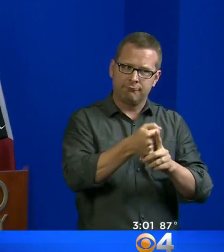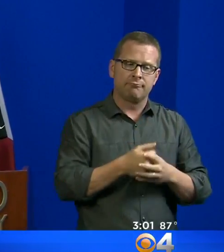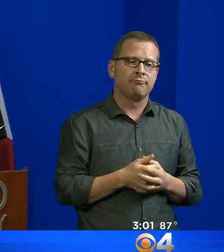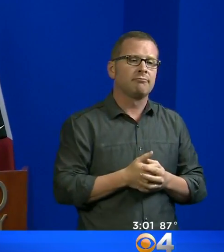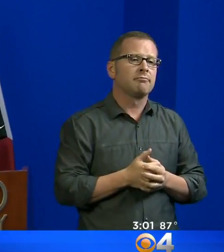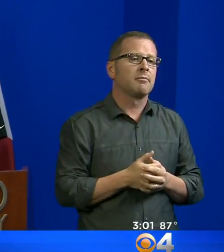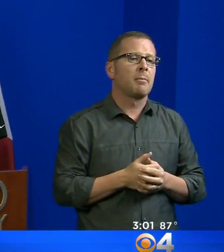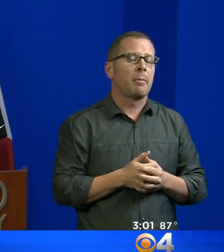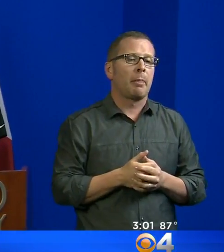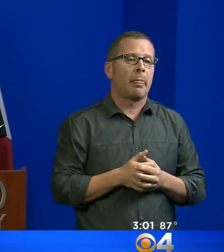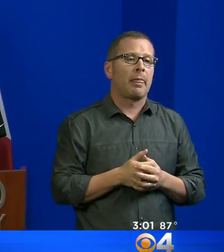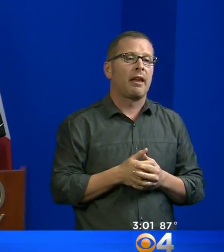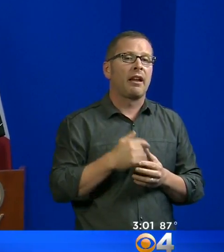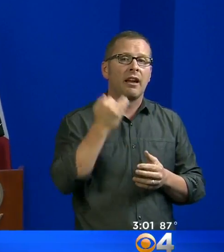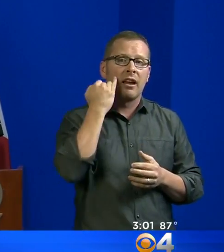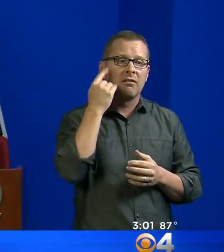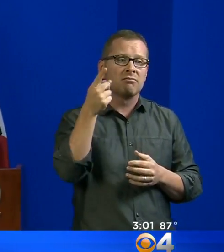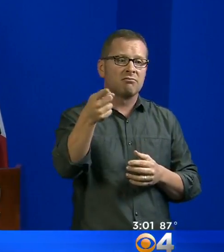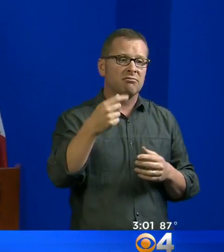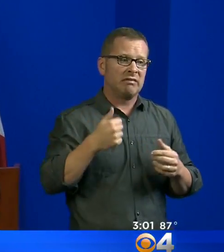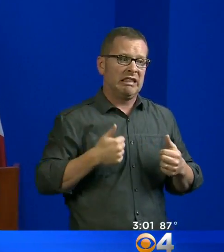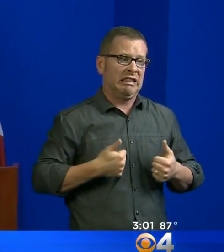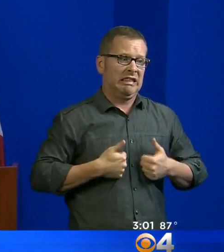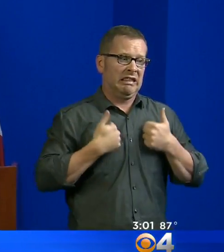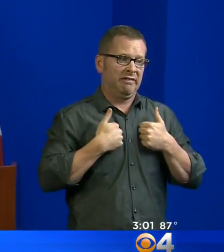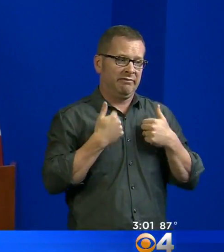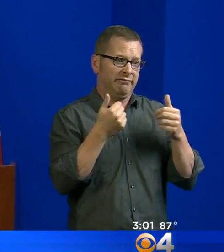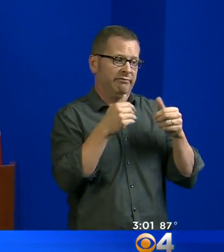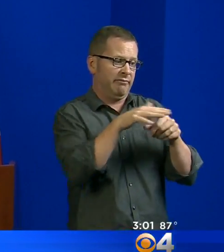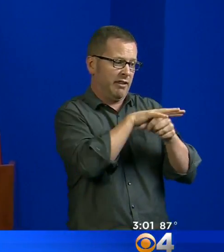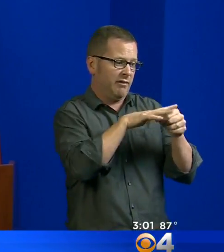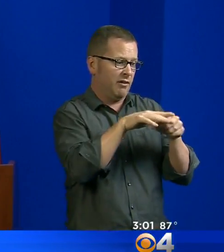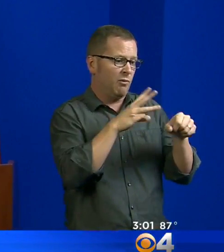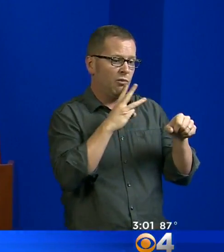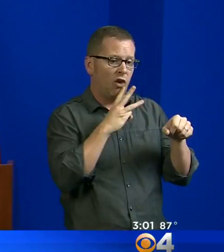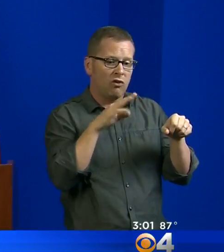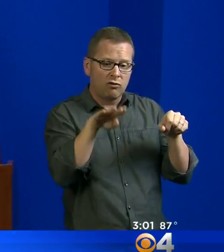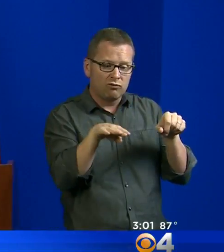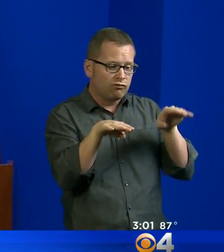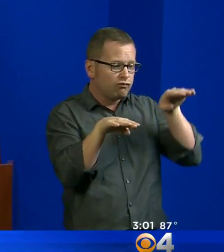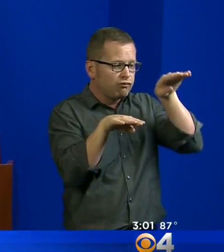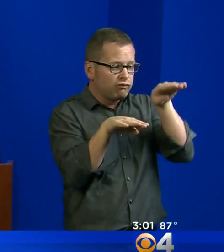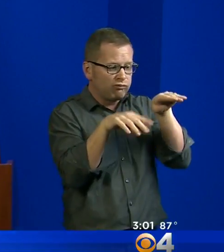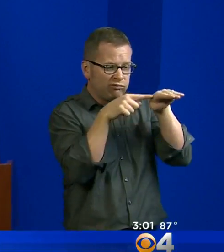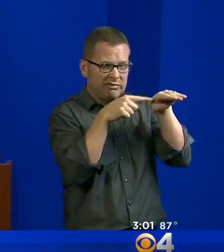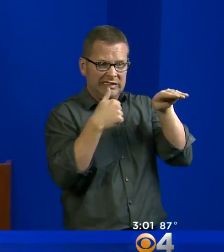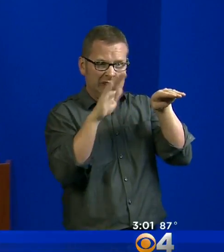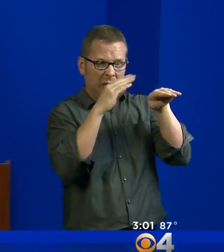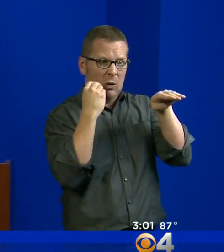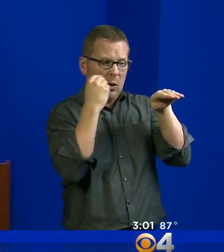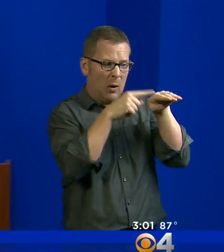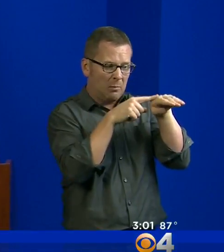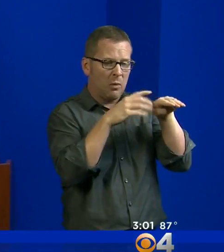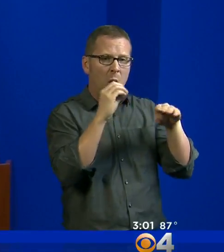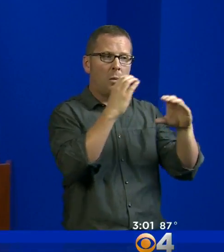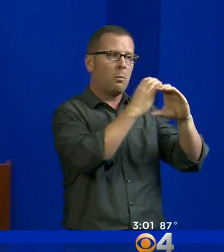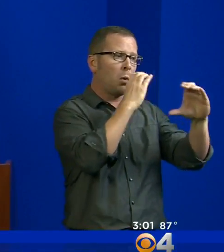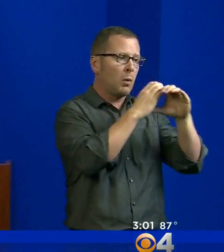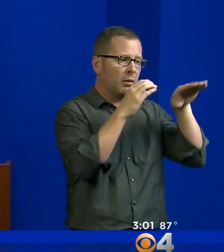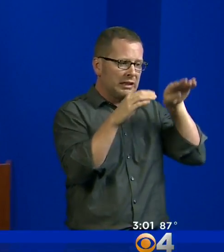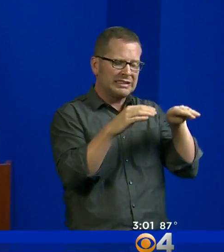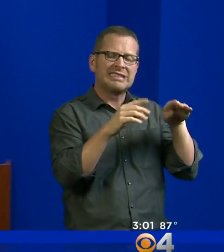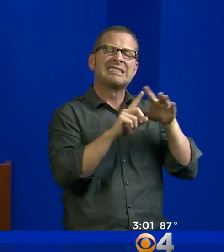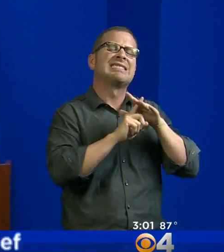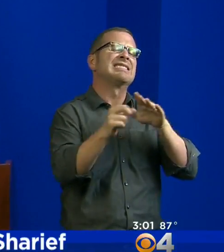and mobile home parks to find shelter with a family or friend in order to alleviate traffic congestion. As a